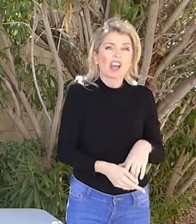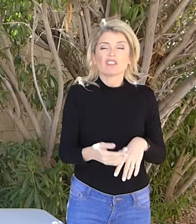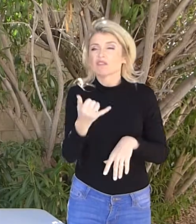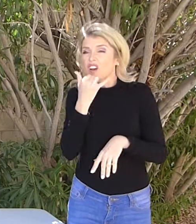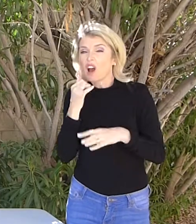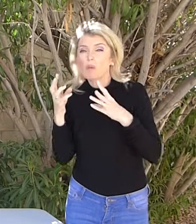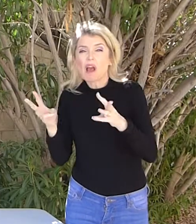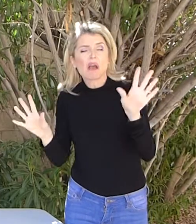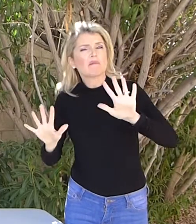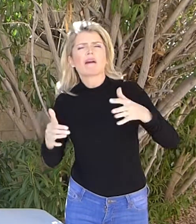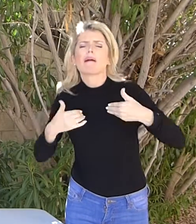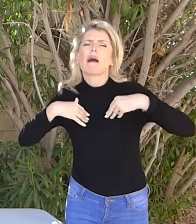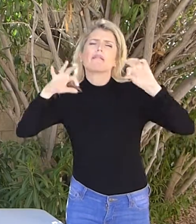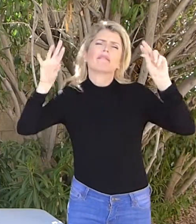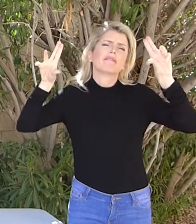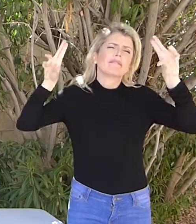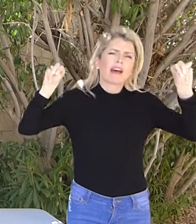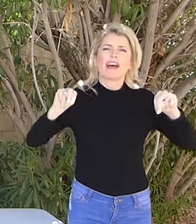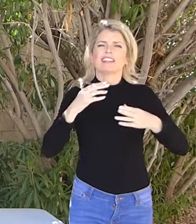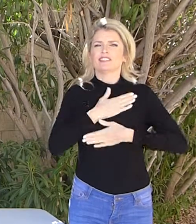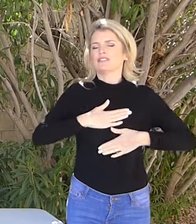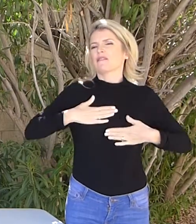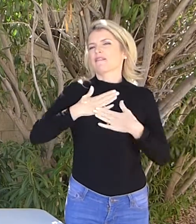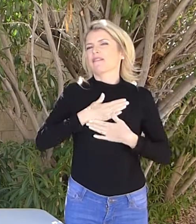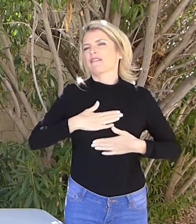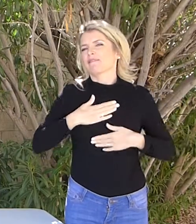do this, just have fun.